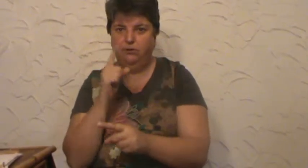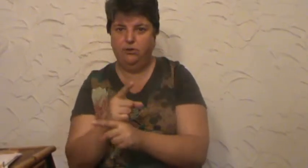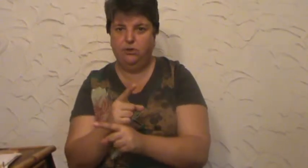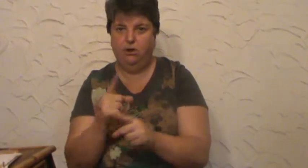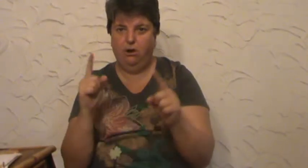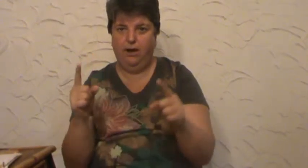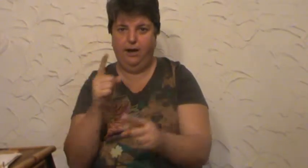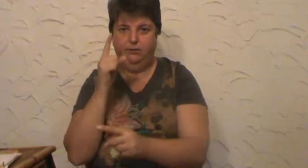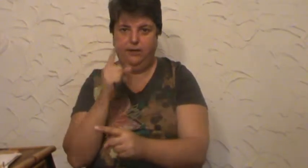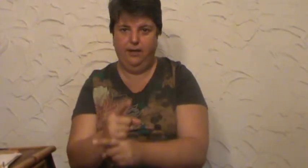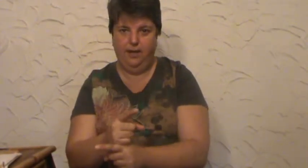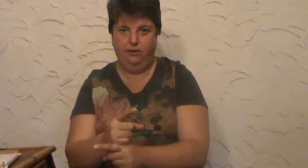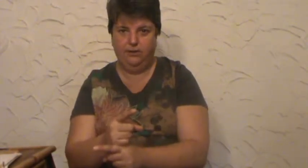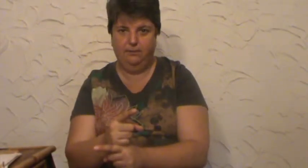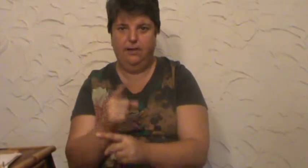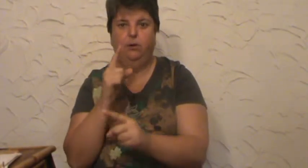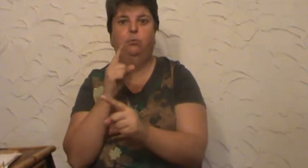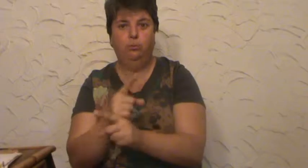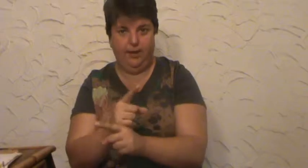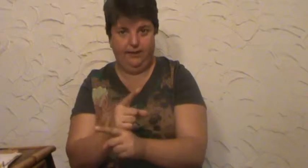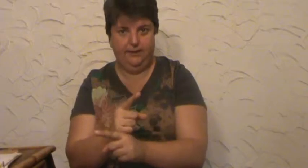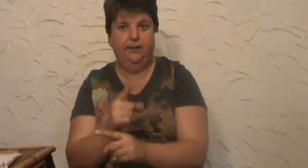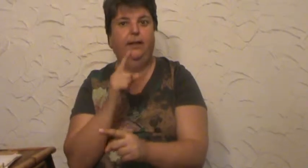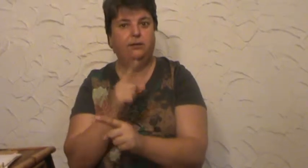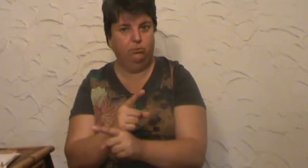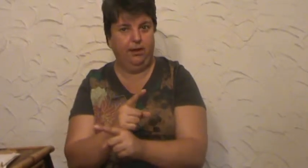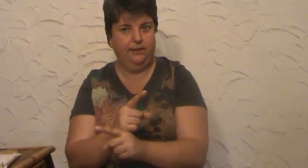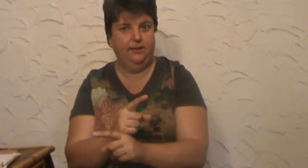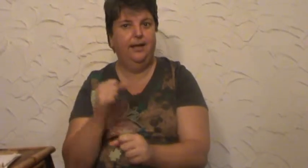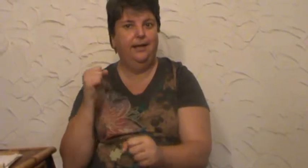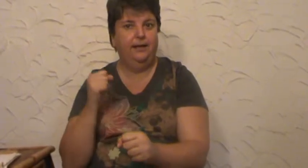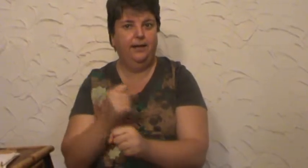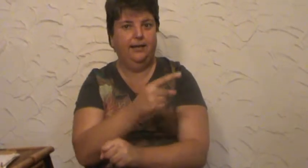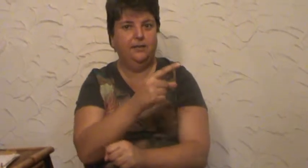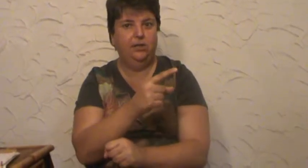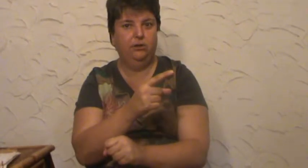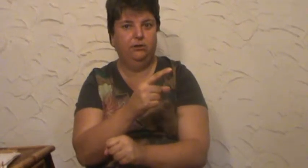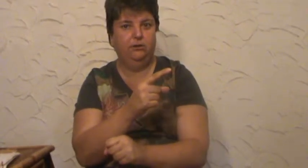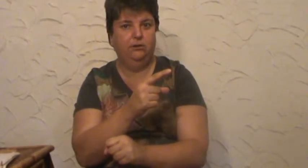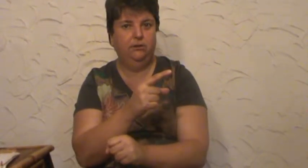fingers are out and you just come down. Right. That's right. Next year